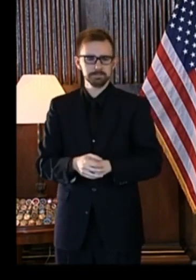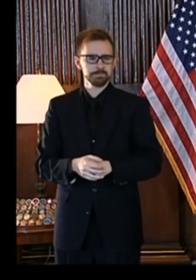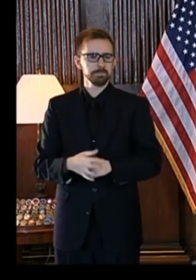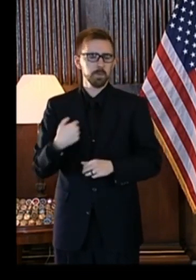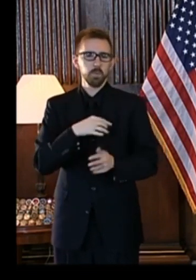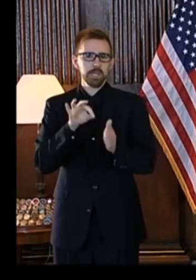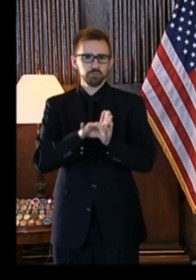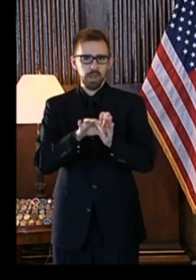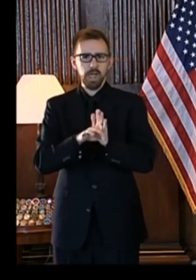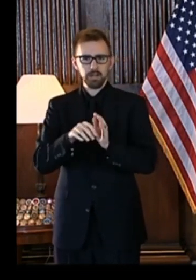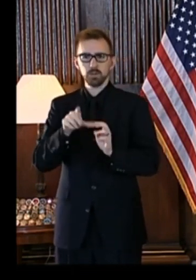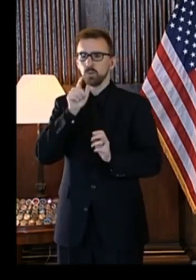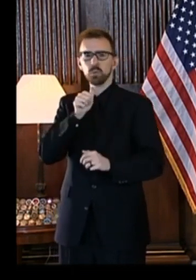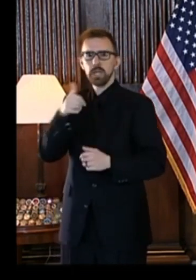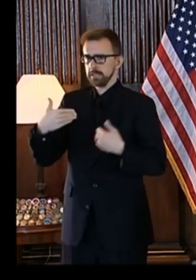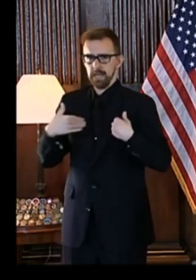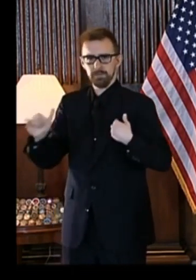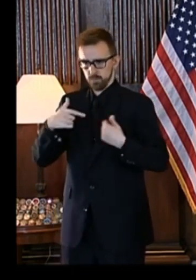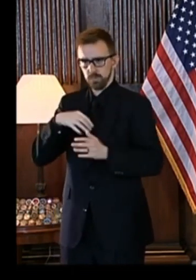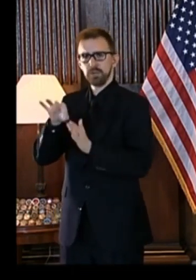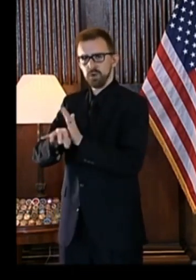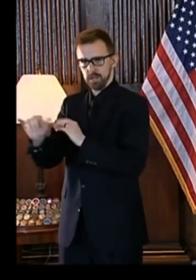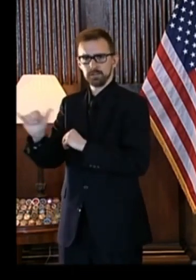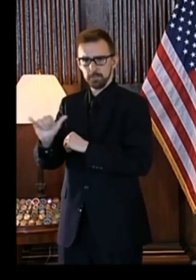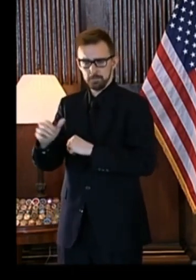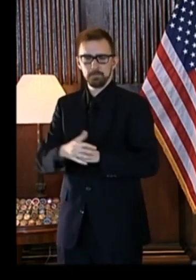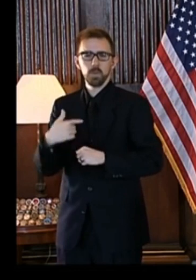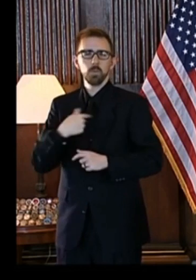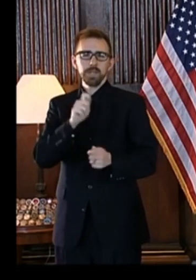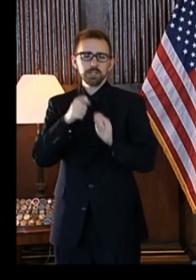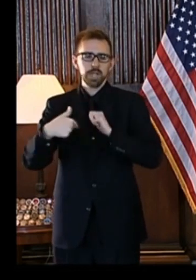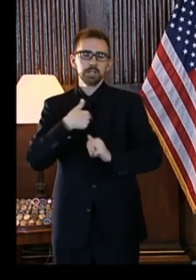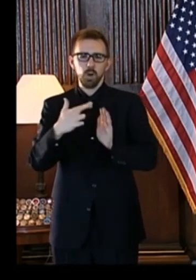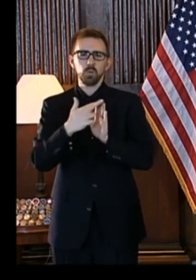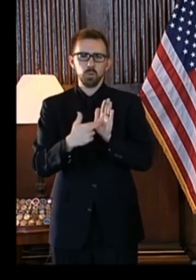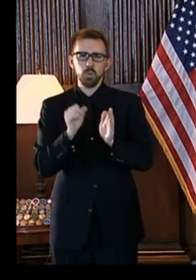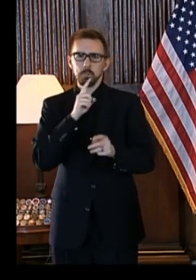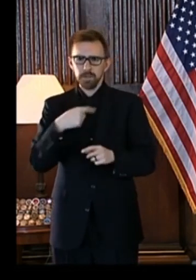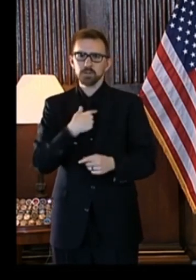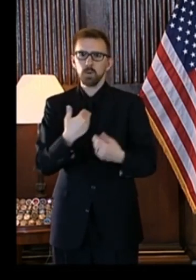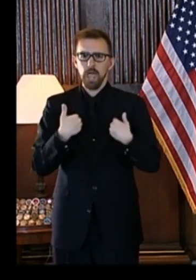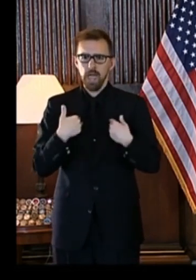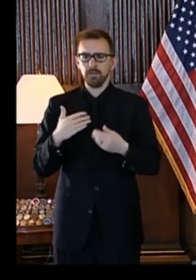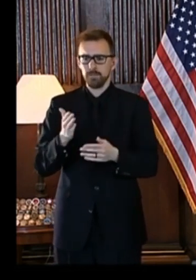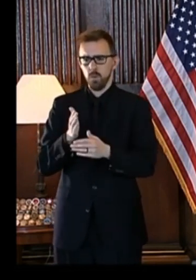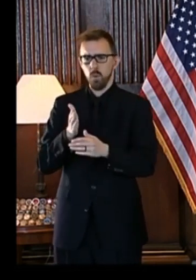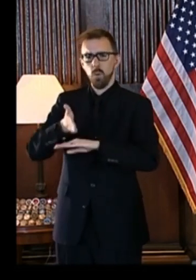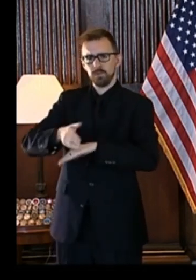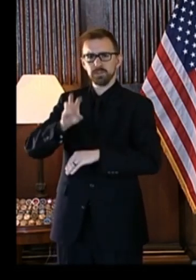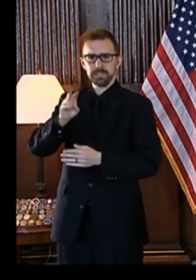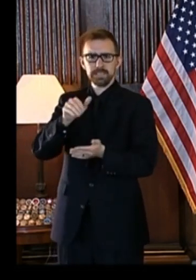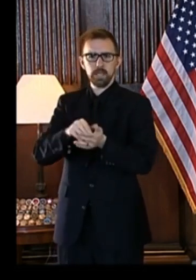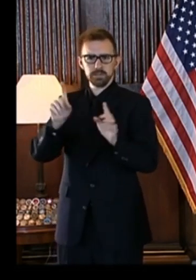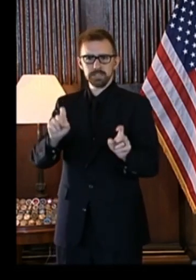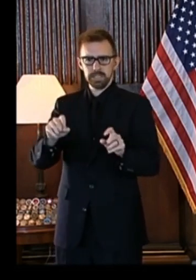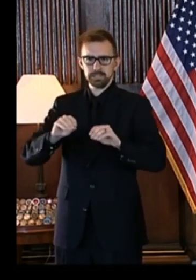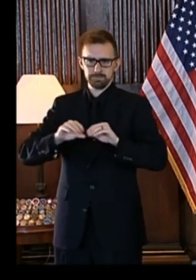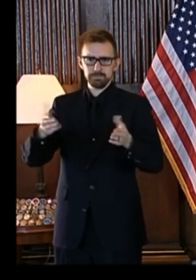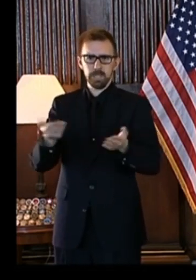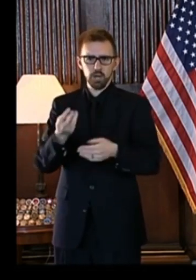track negatives. We changed our regulations so that we know that we've done more than 6,000 tests here in